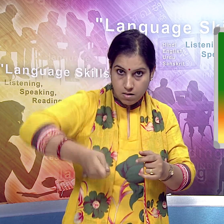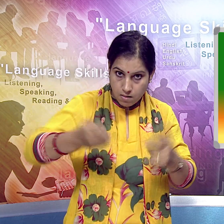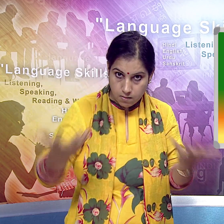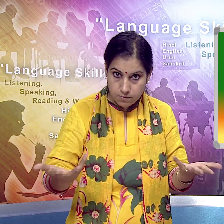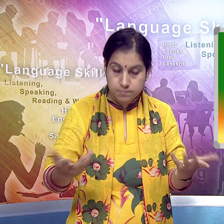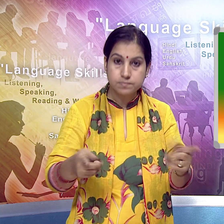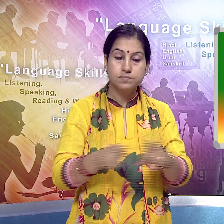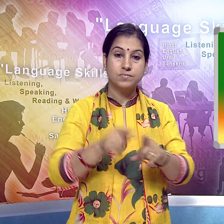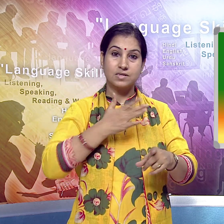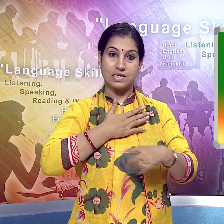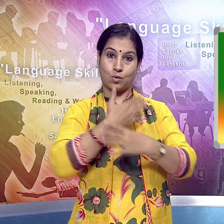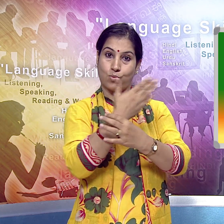green leafy vegetables,